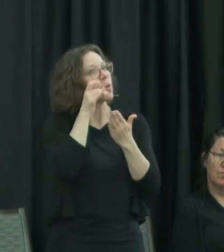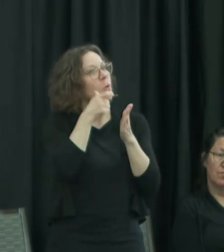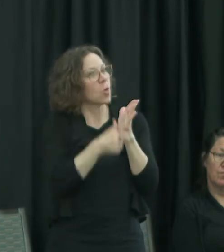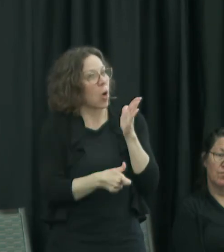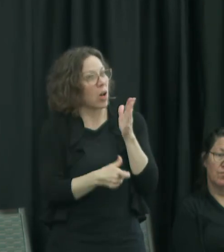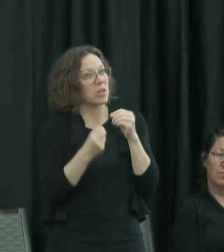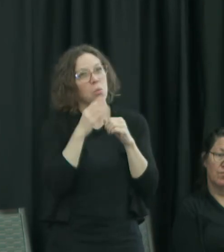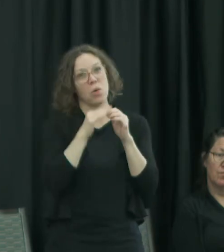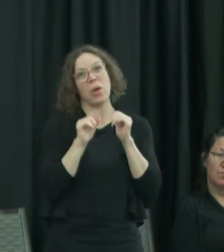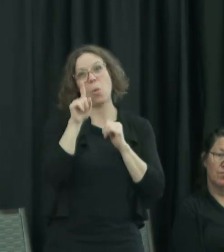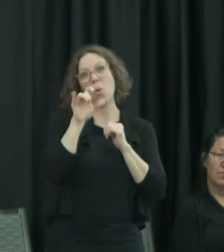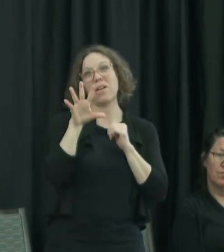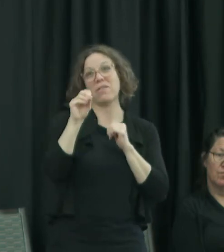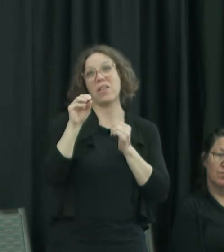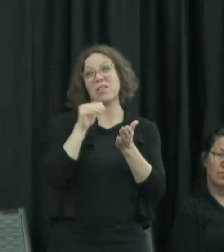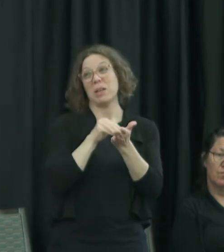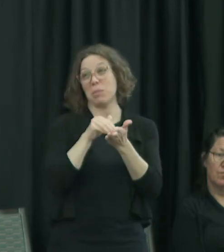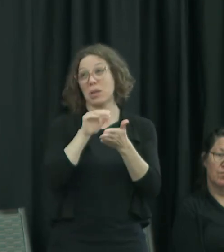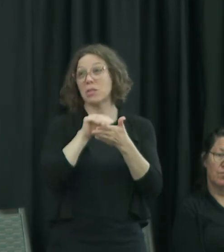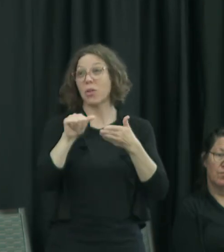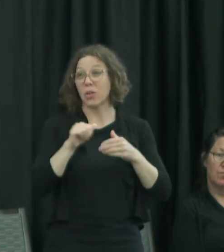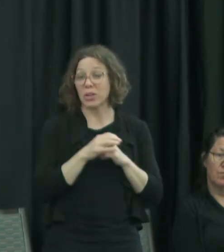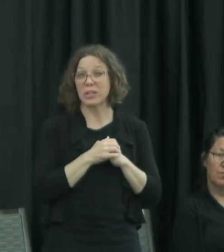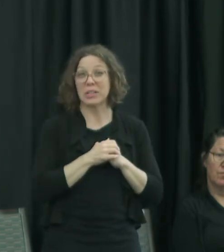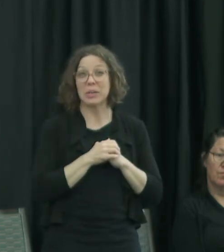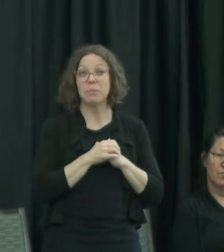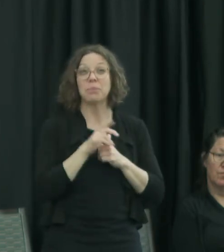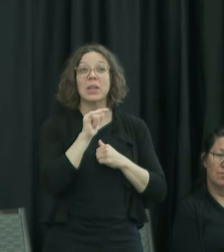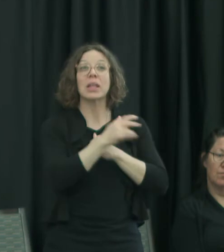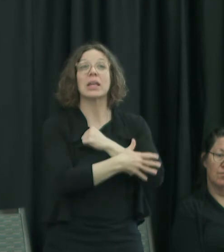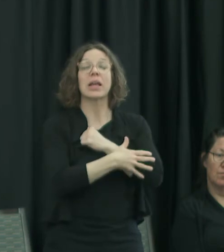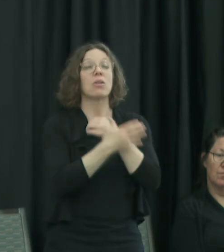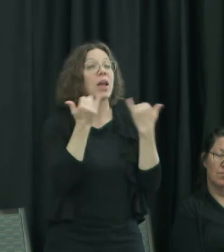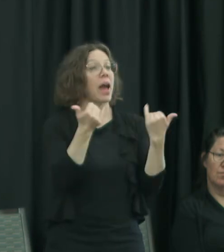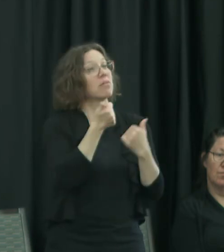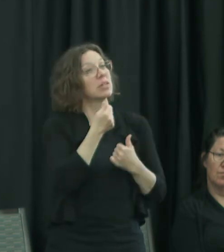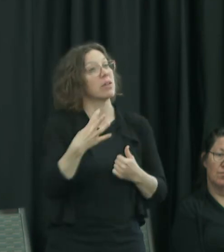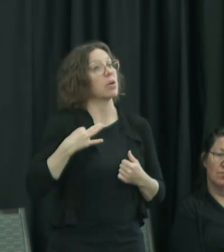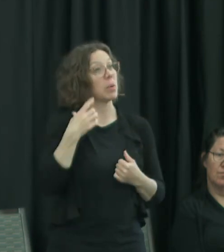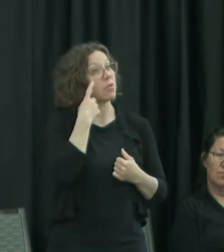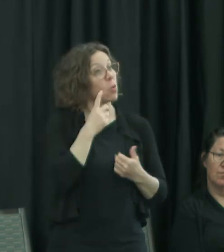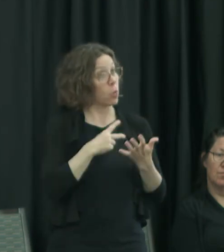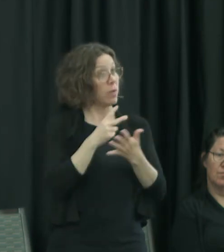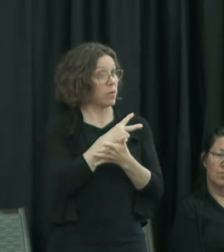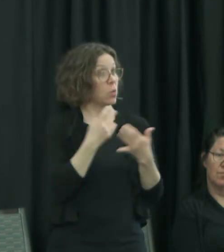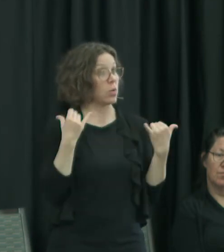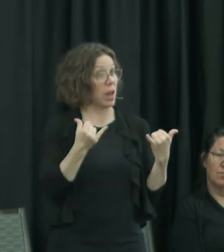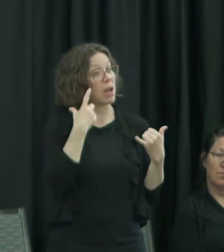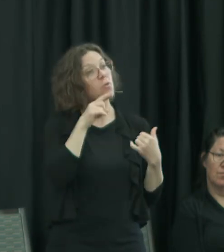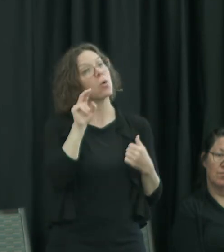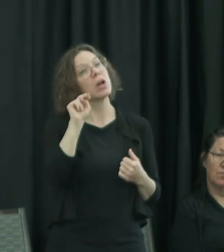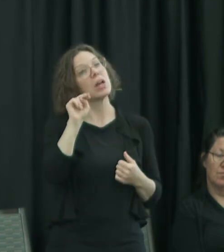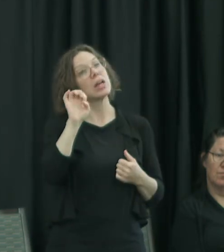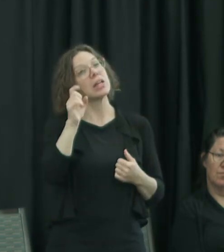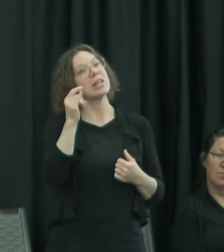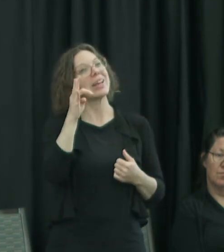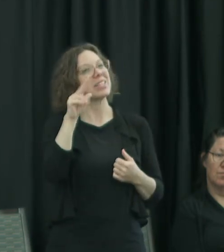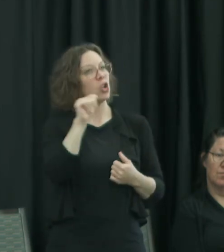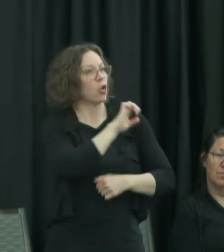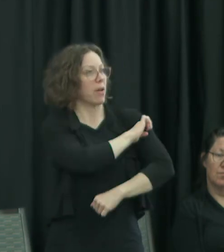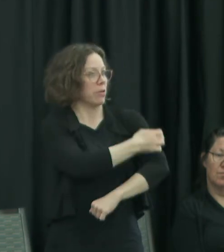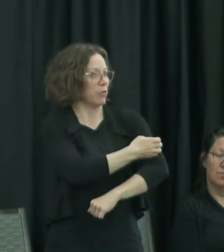over $150 million. Lynn County currently has several applications for review of from NextEra